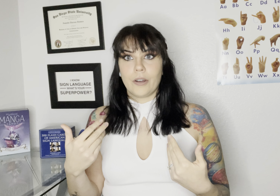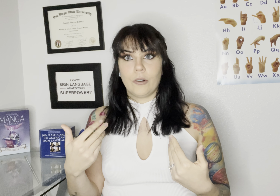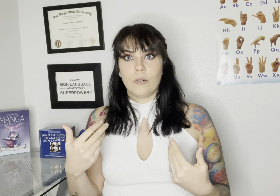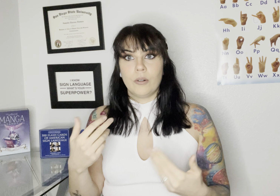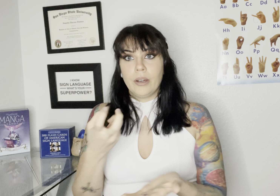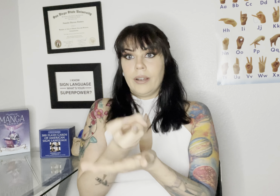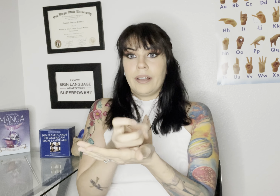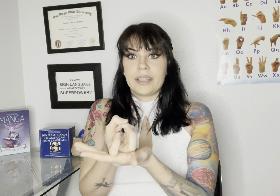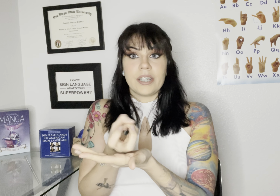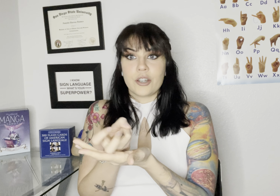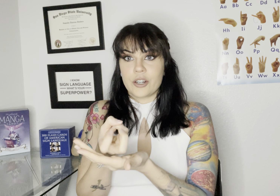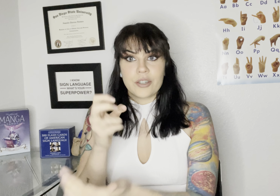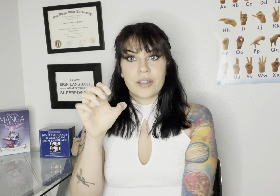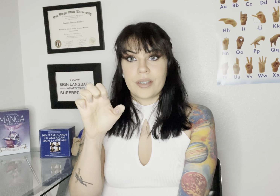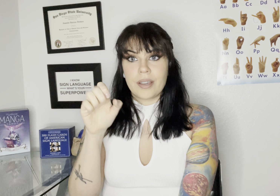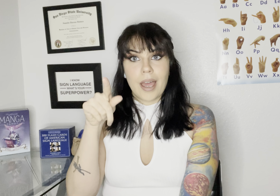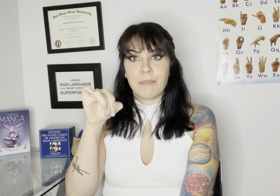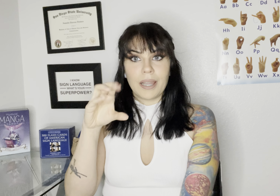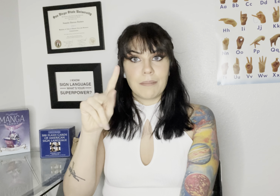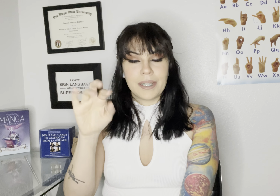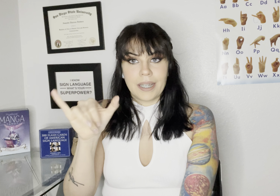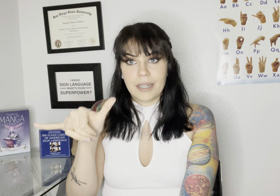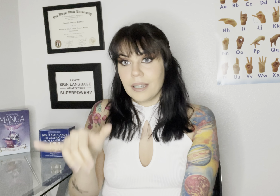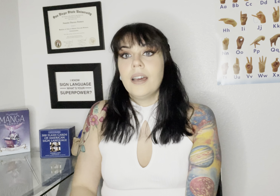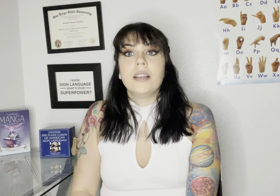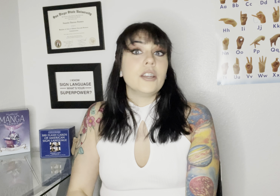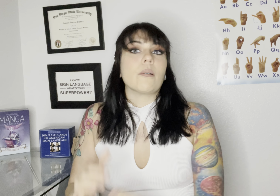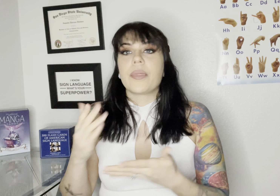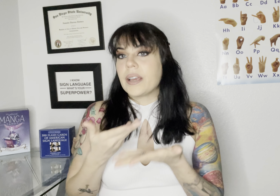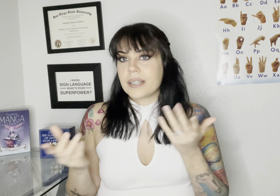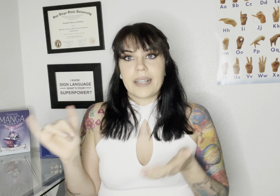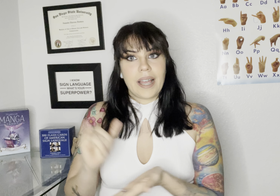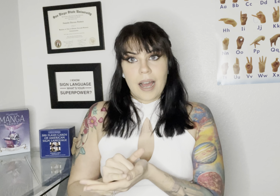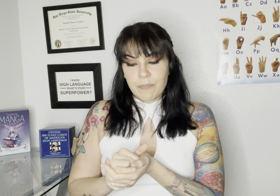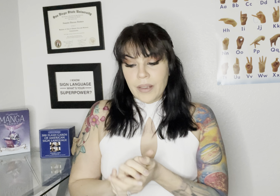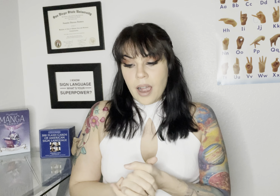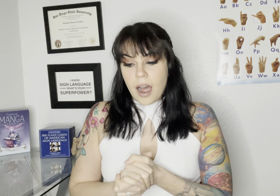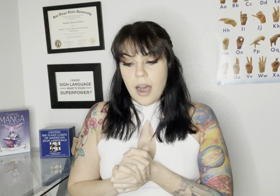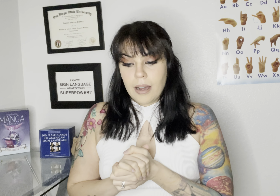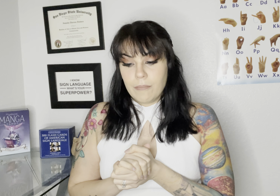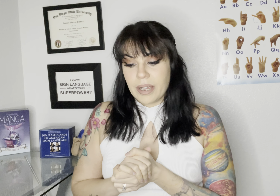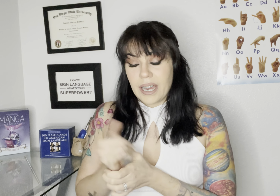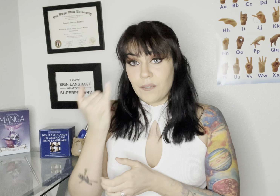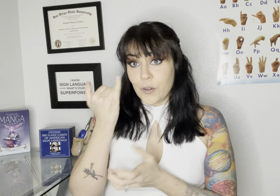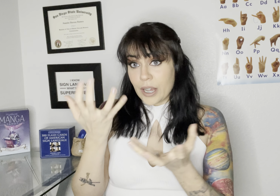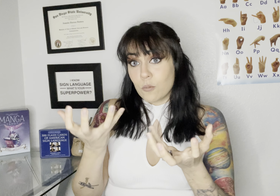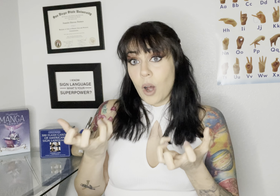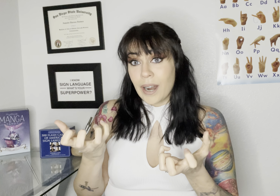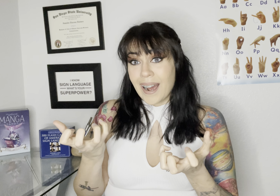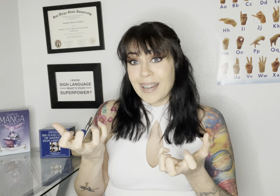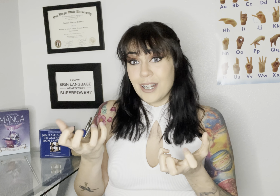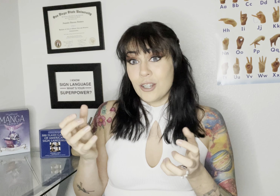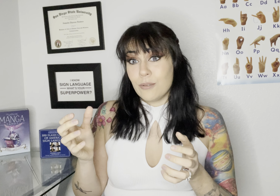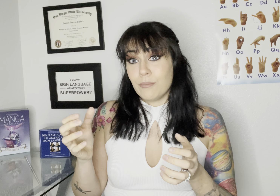know, seizures, epilepsy, you know, things like that. If you guys want, I can